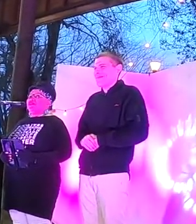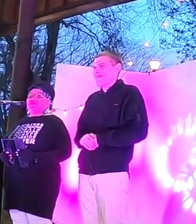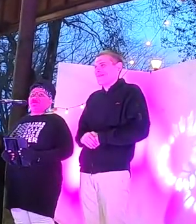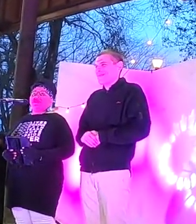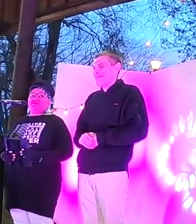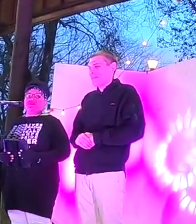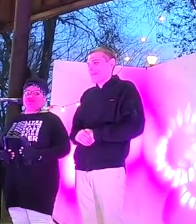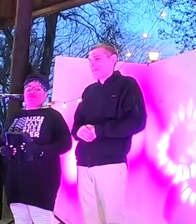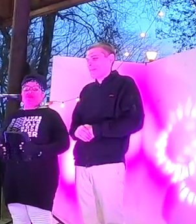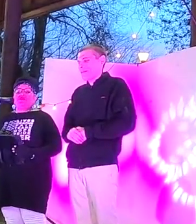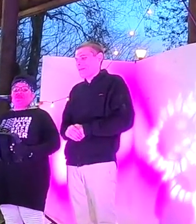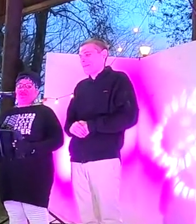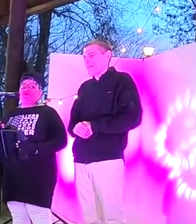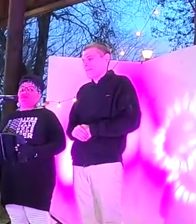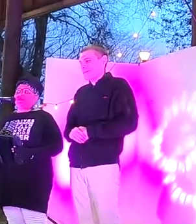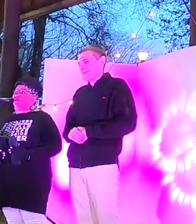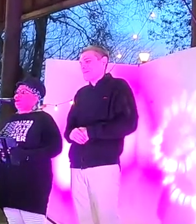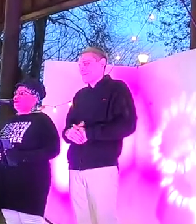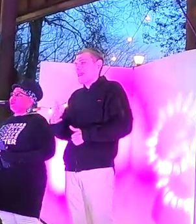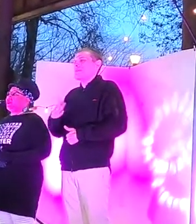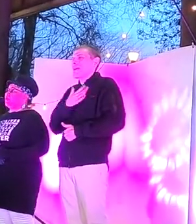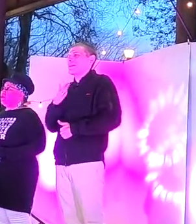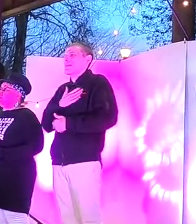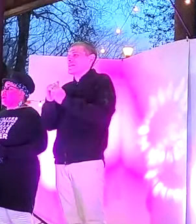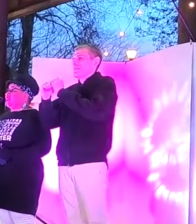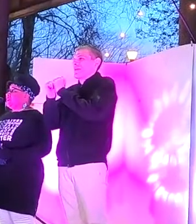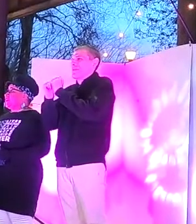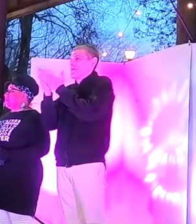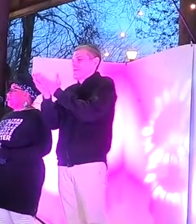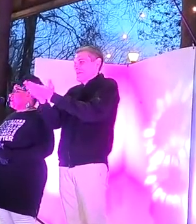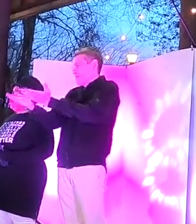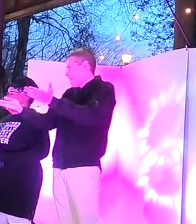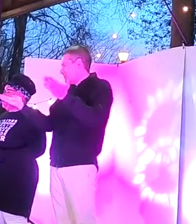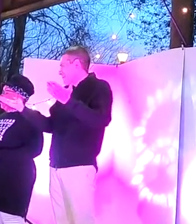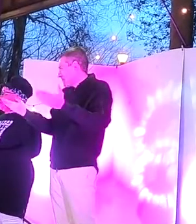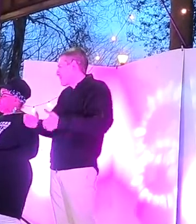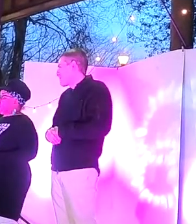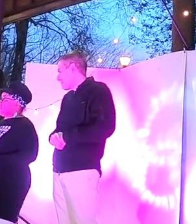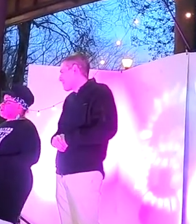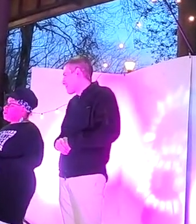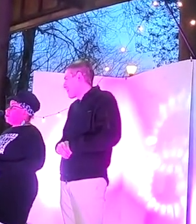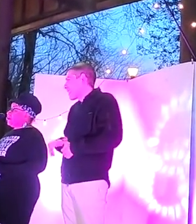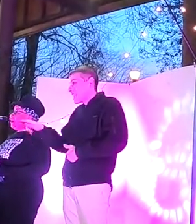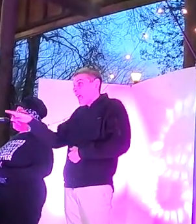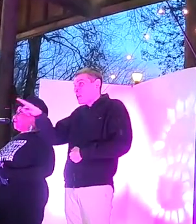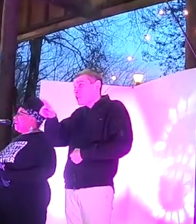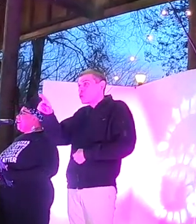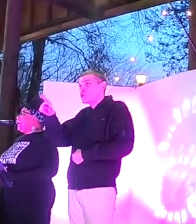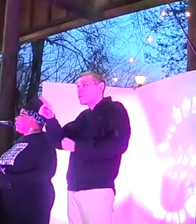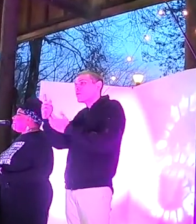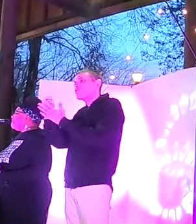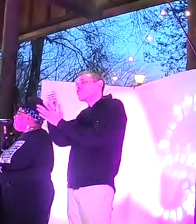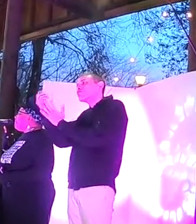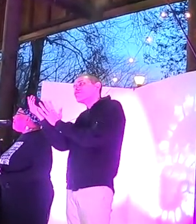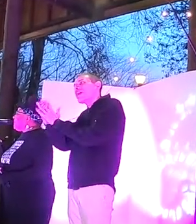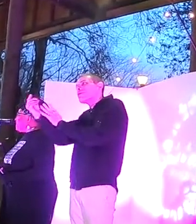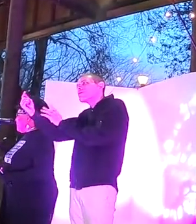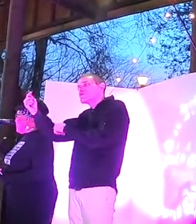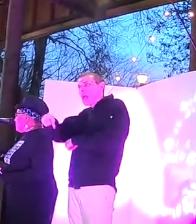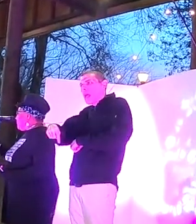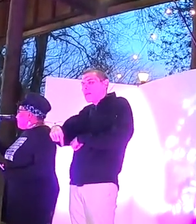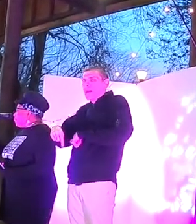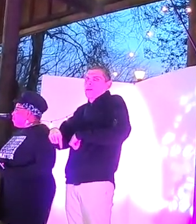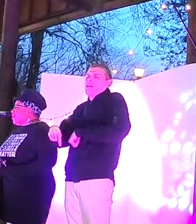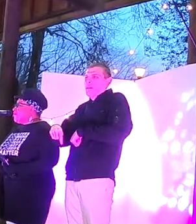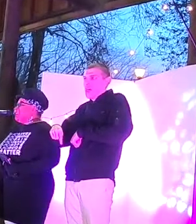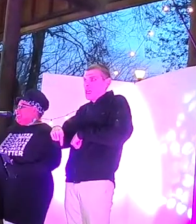I'm really grateful to hold space with you all, and that you took out time in your schedules to be here, and the